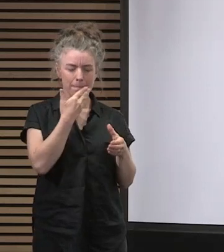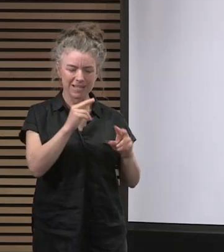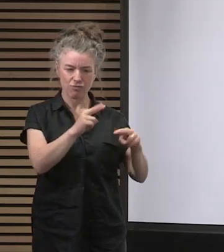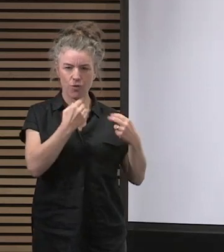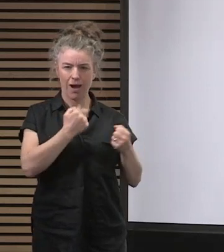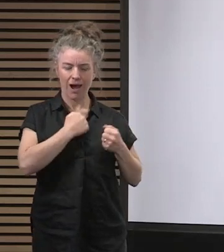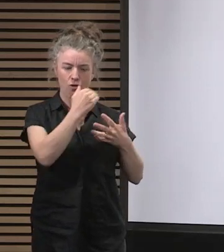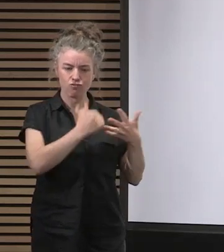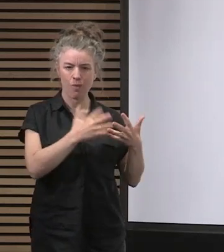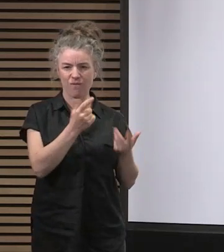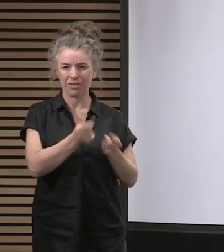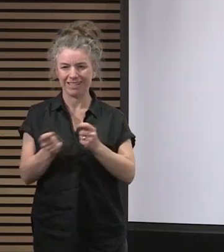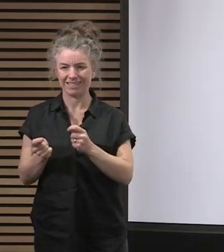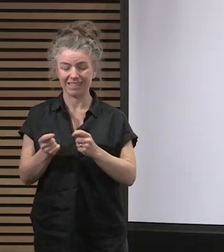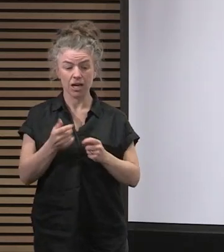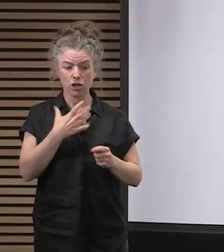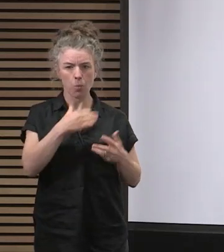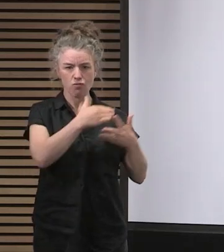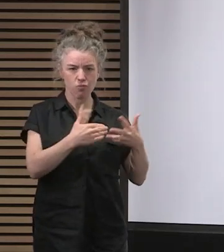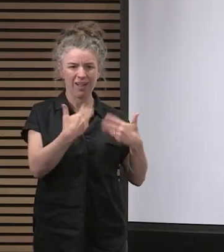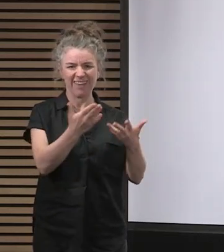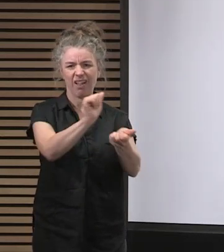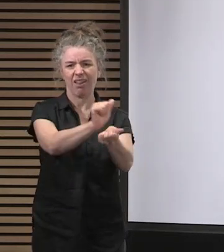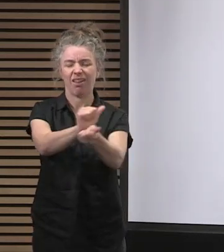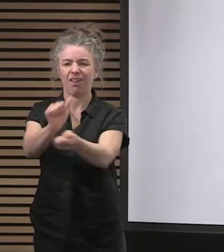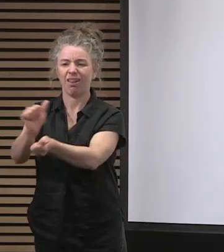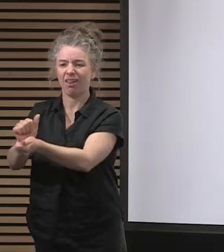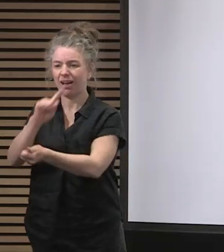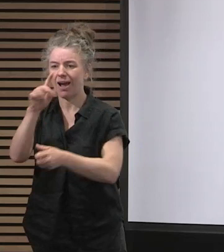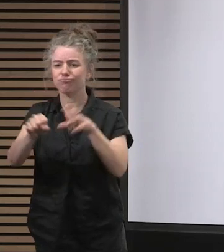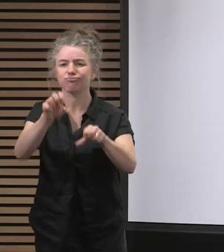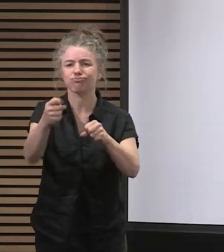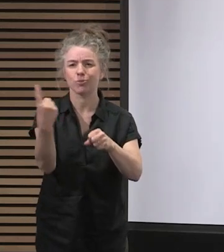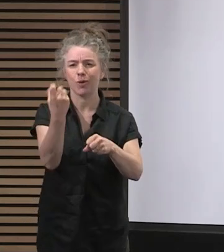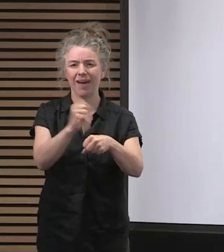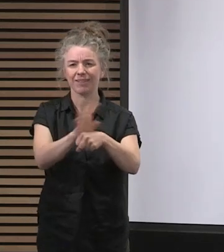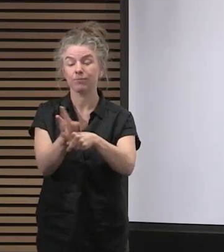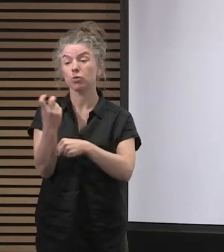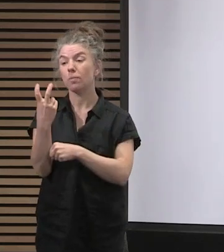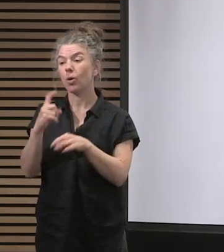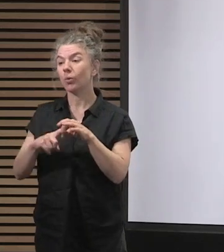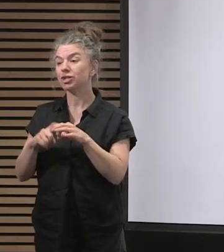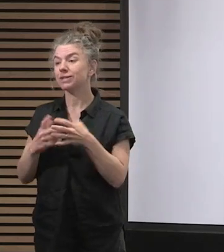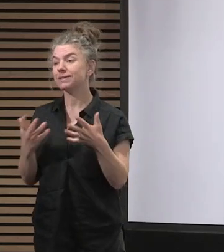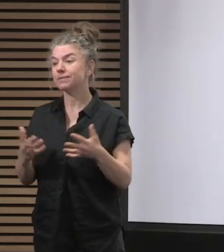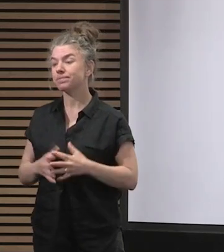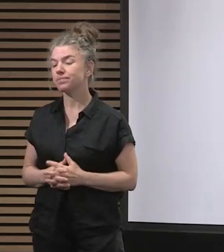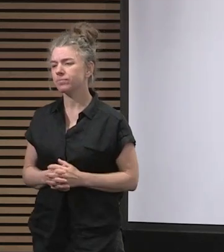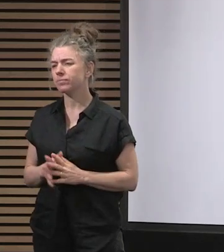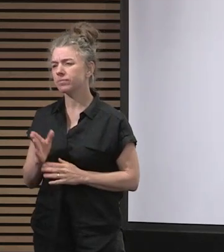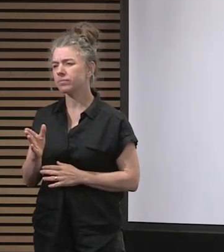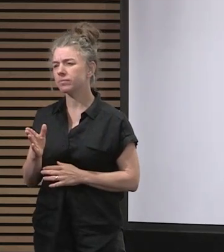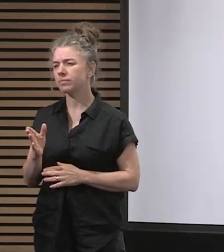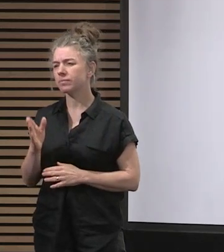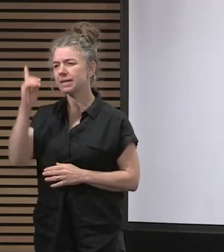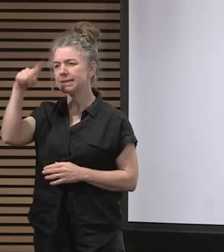sure that it is not constraining testing the right people and finding positive cases. Perhaps two more questions. Just with the St Patrick's